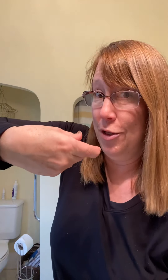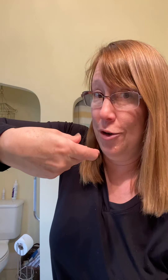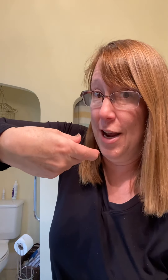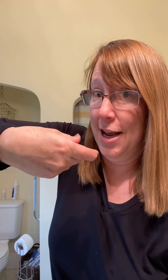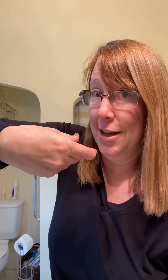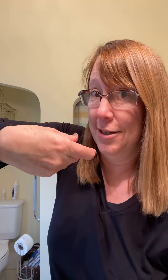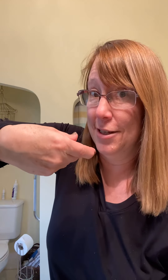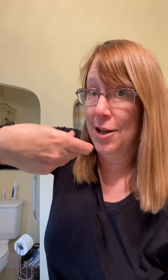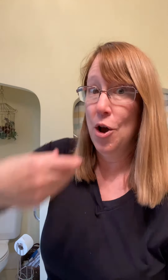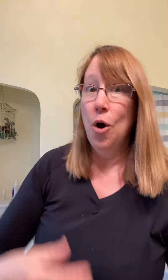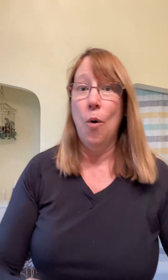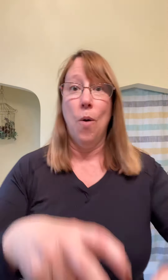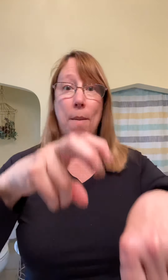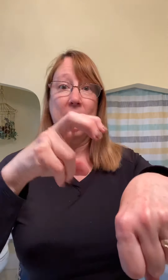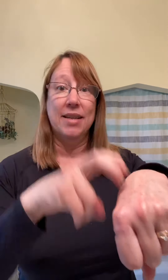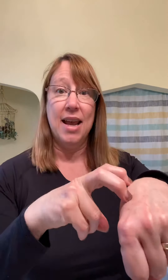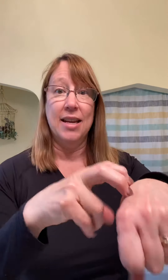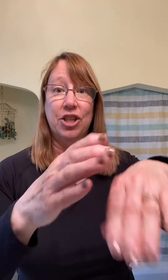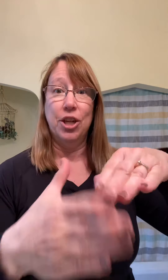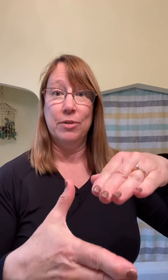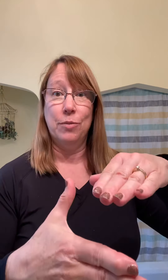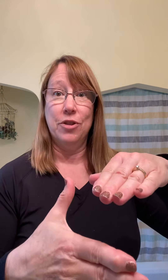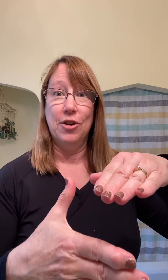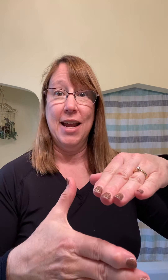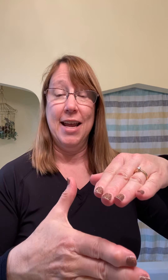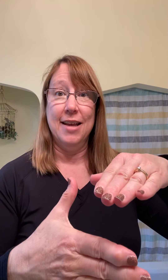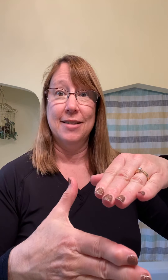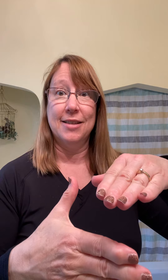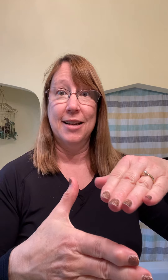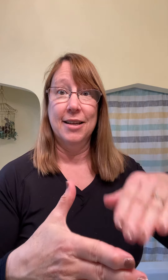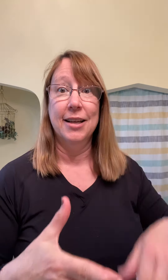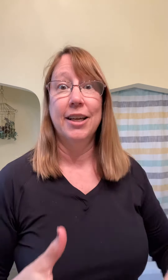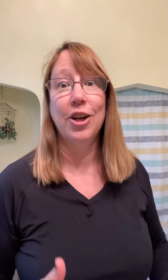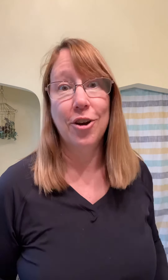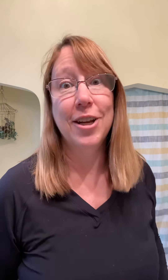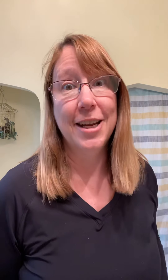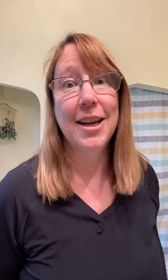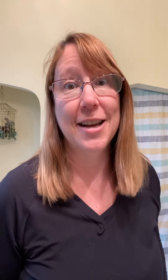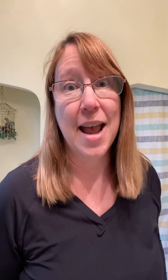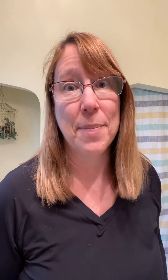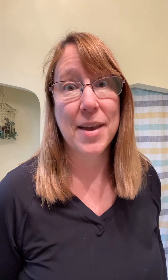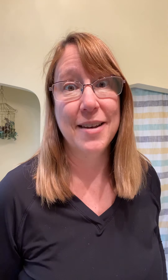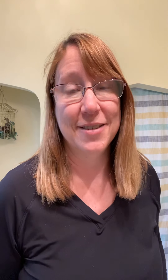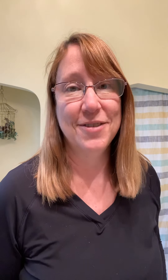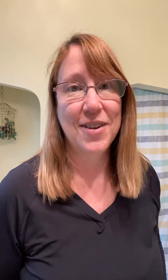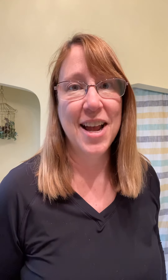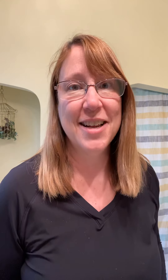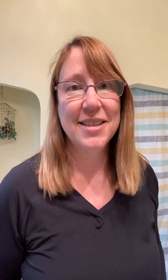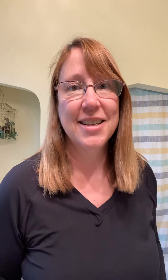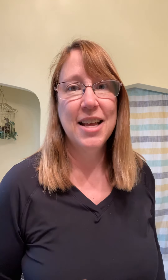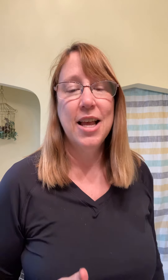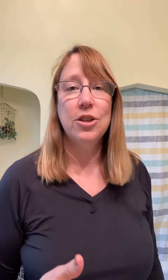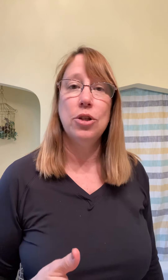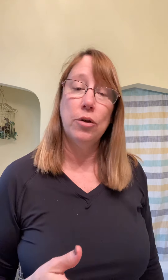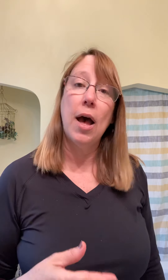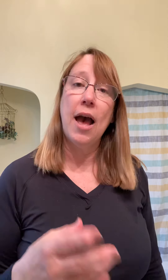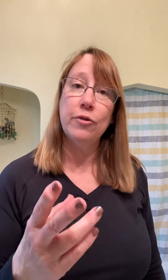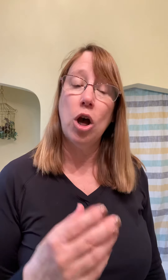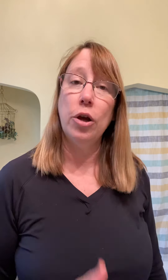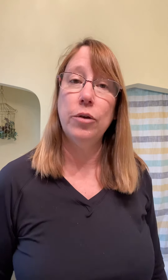your hands or potato chips with your hands, you're going to need a napkin, right? So I've taught you a